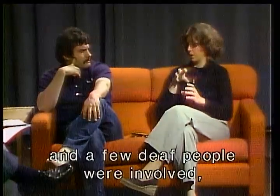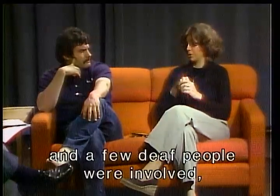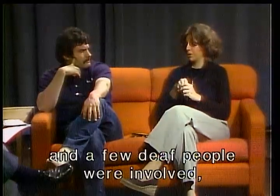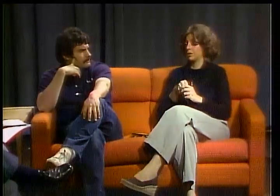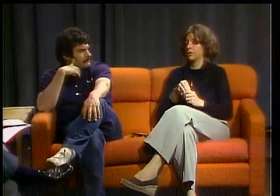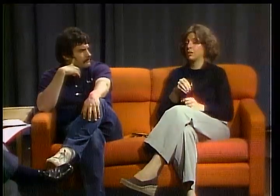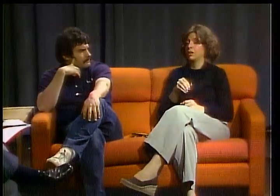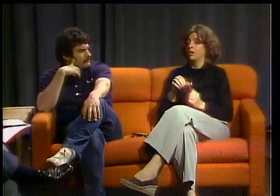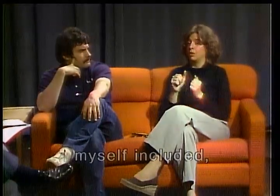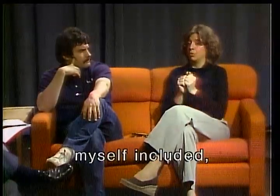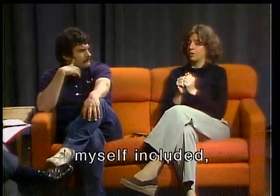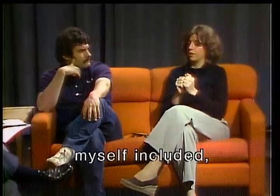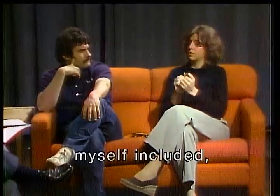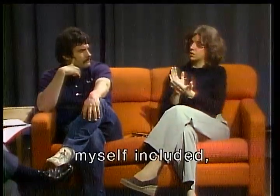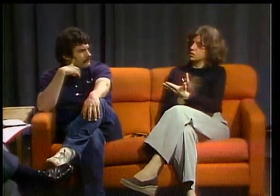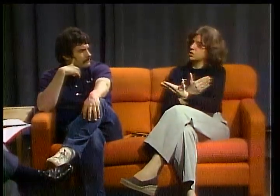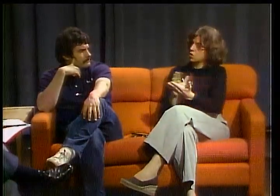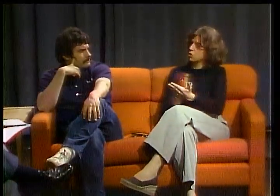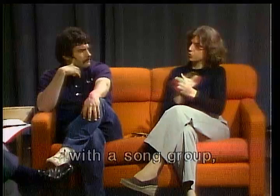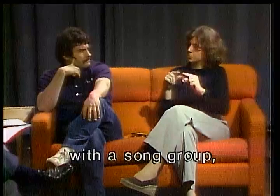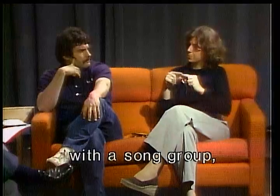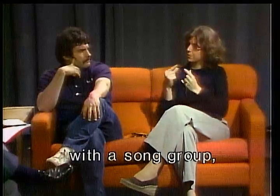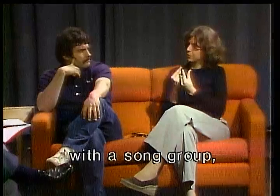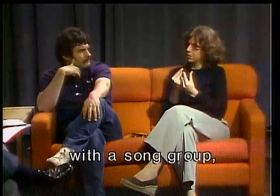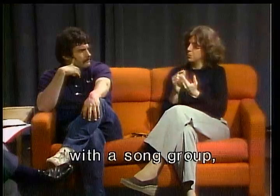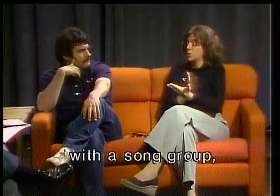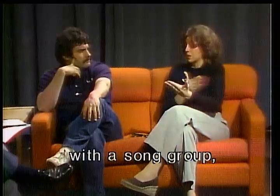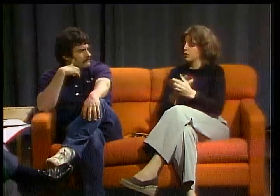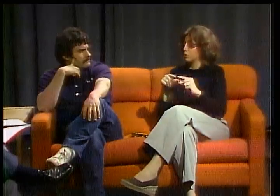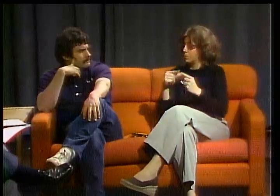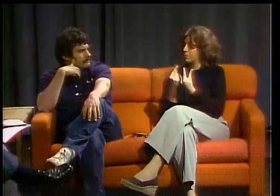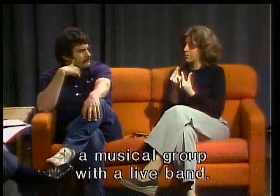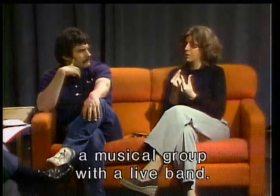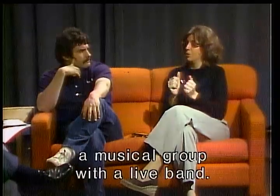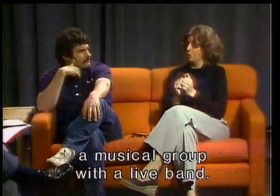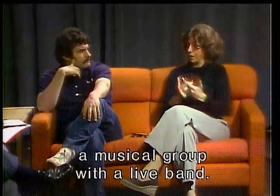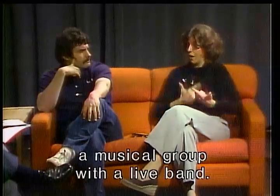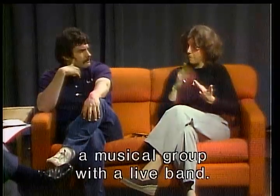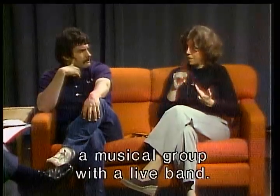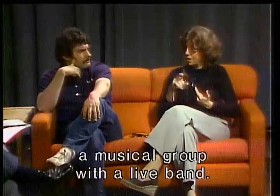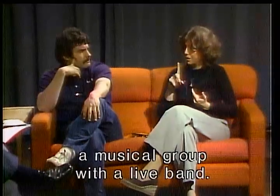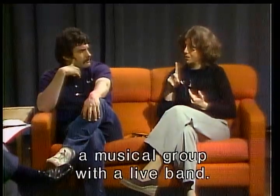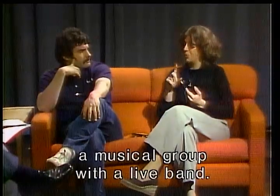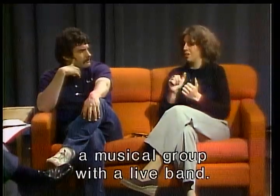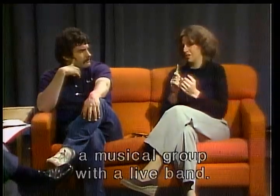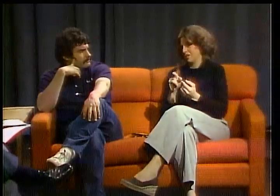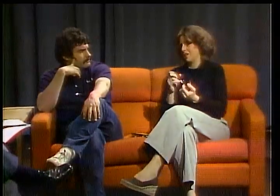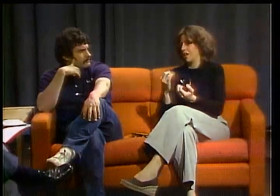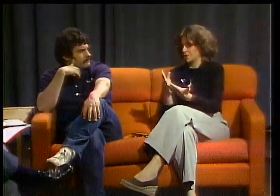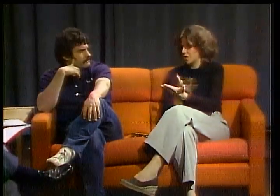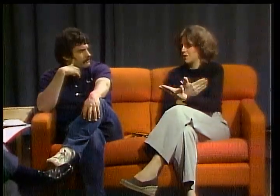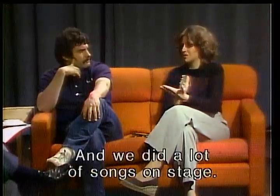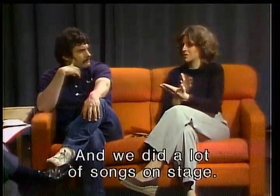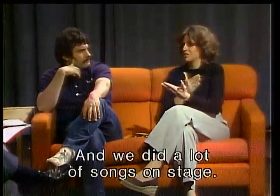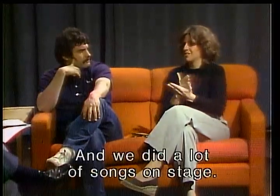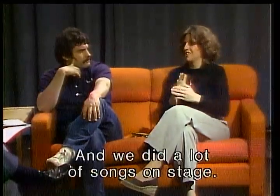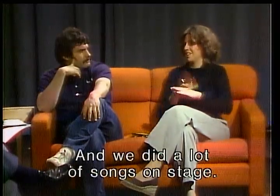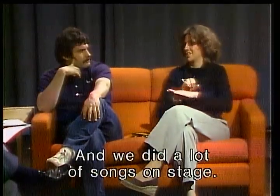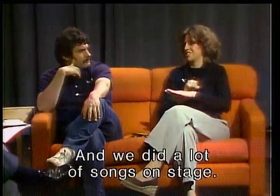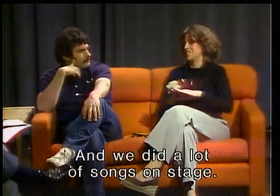included, with a song group, a musical group, the live band, and we did a lot of songs on stage. And I'm